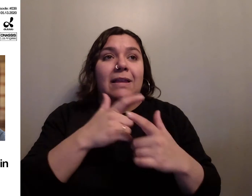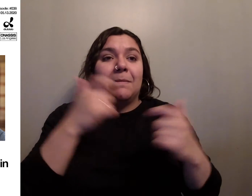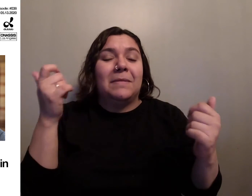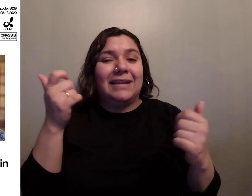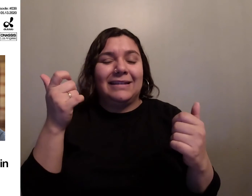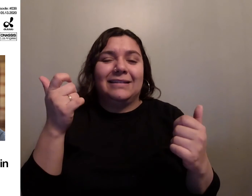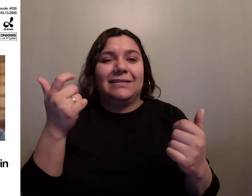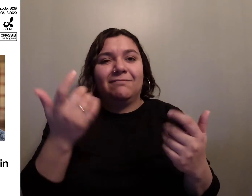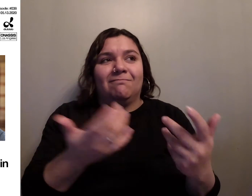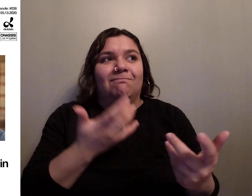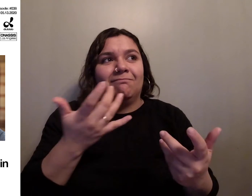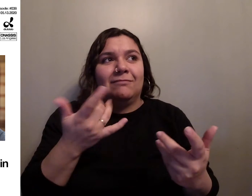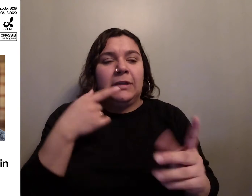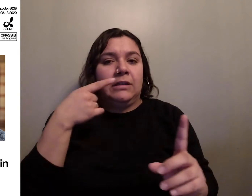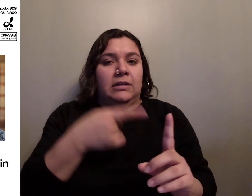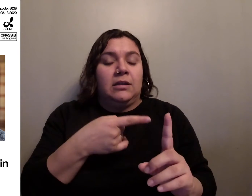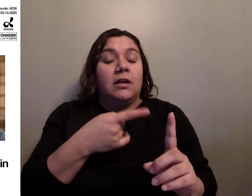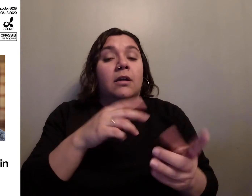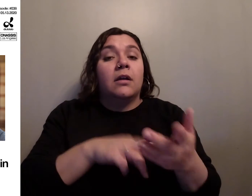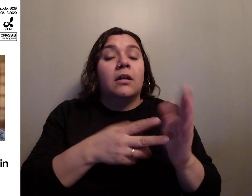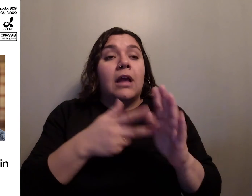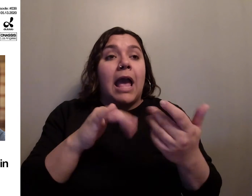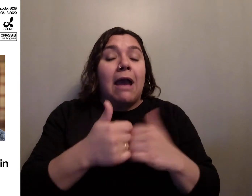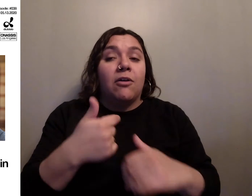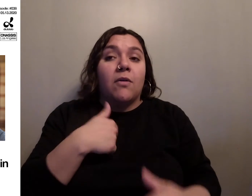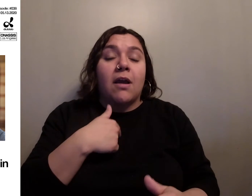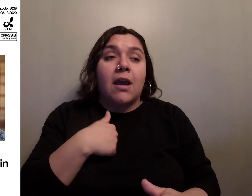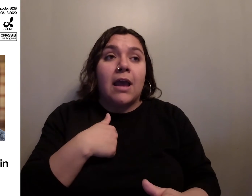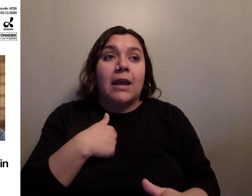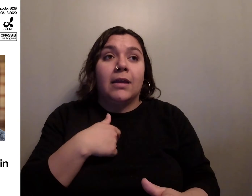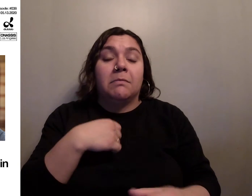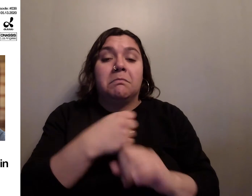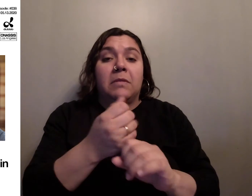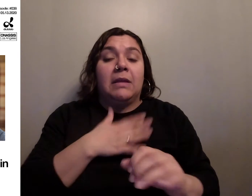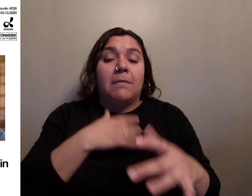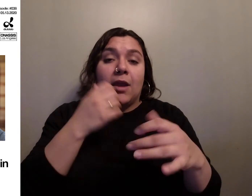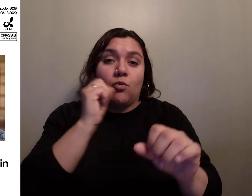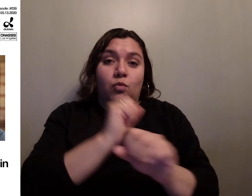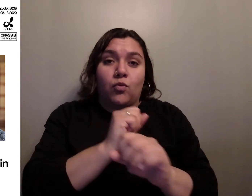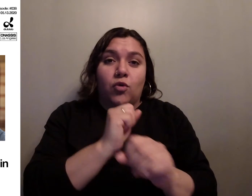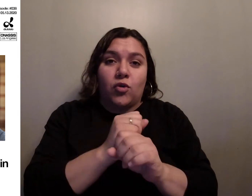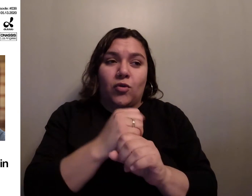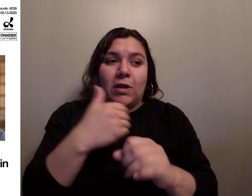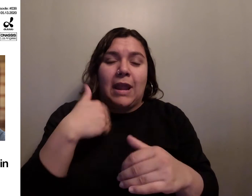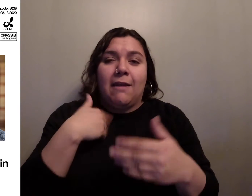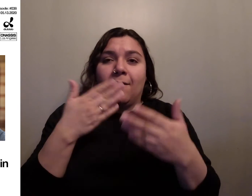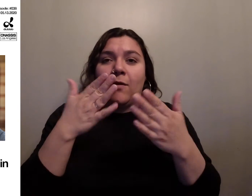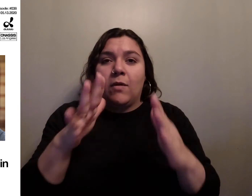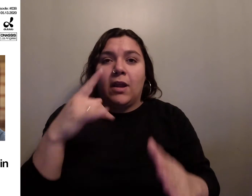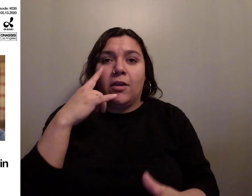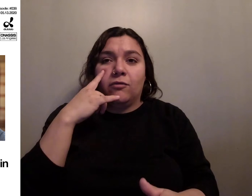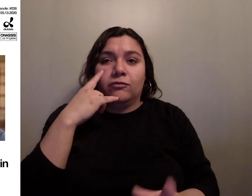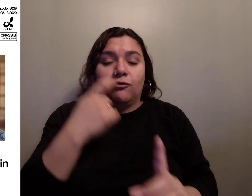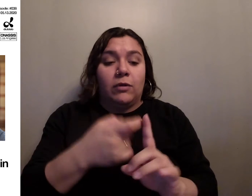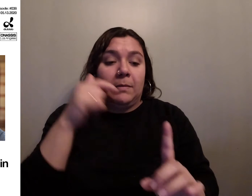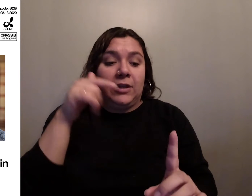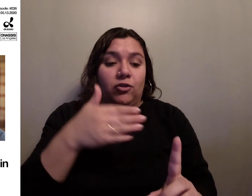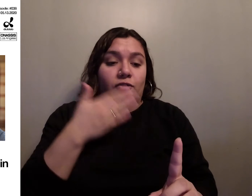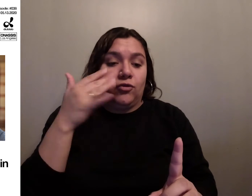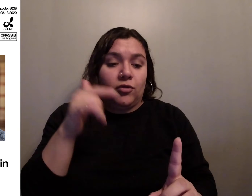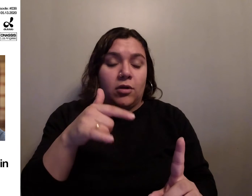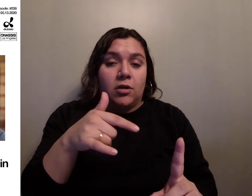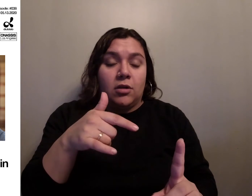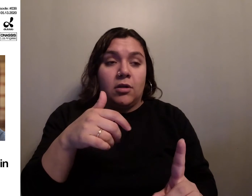on. But really the biggest essence of it is, how do I make my work find